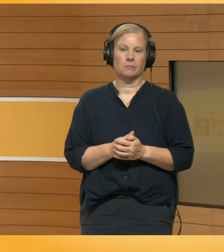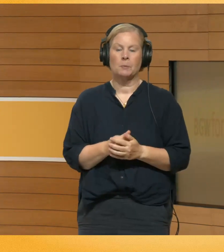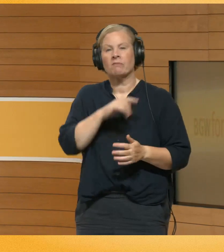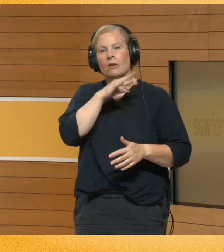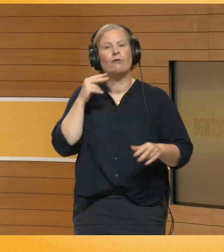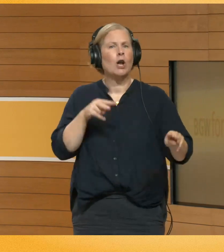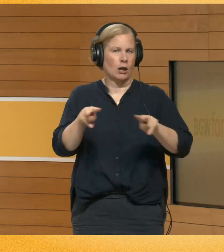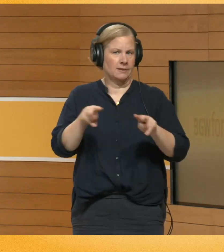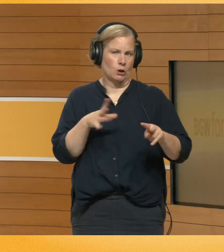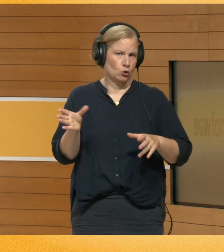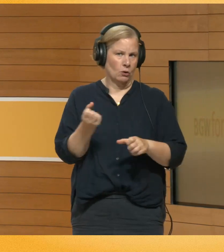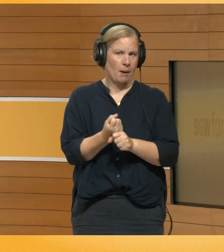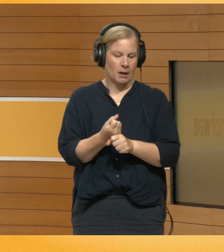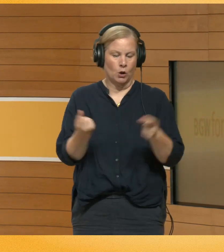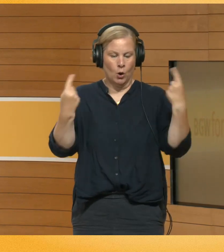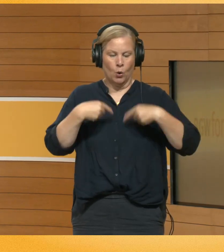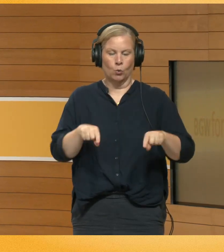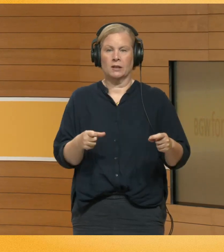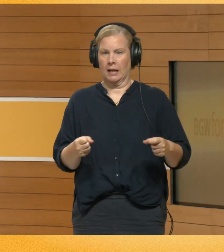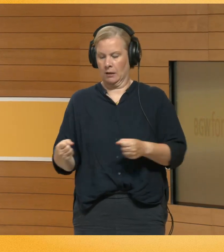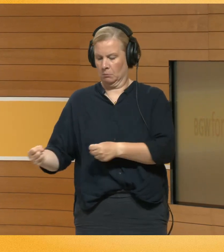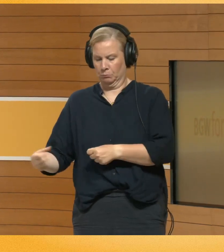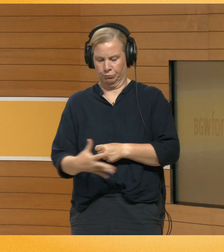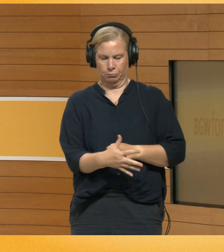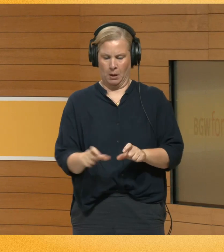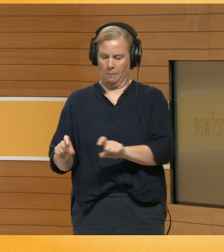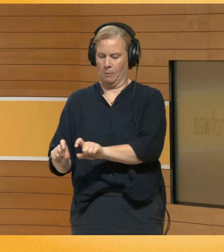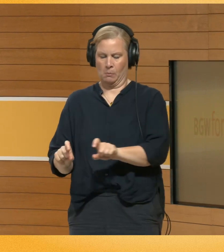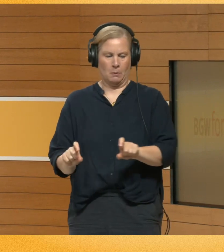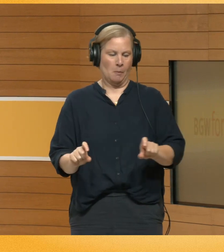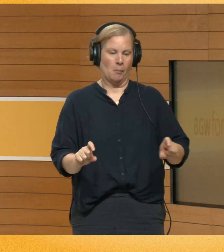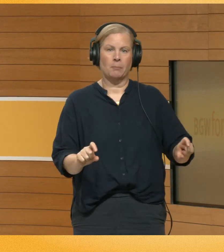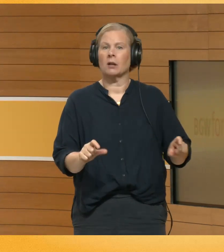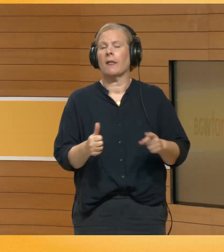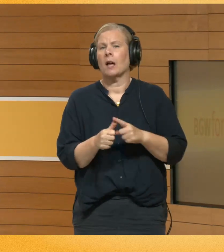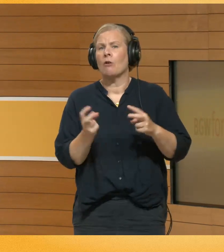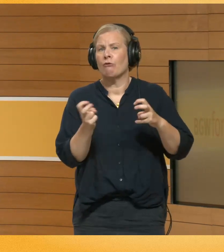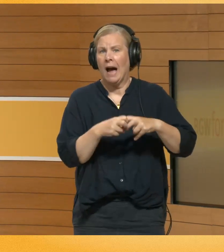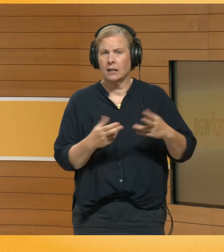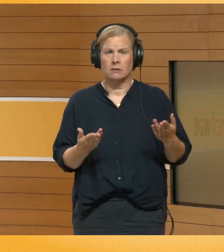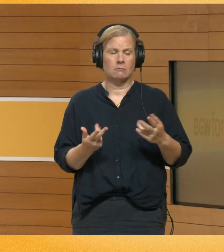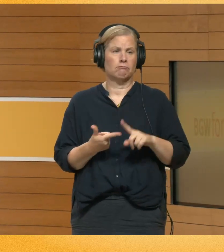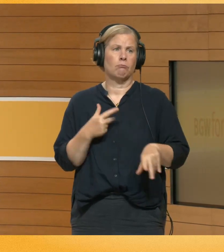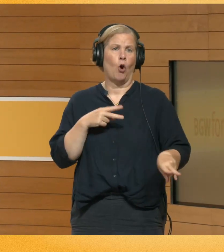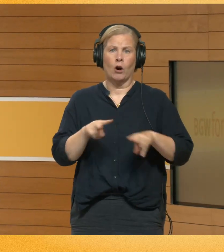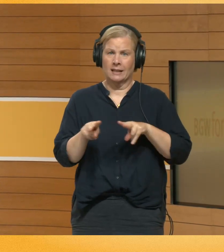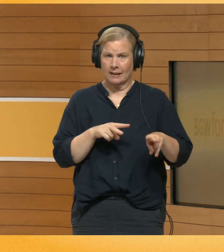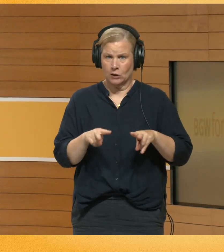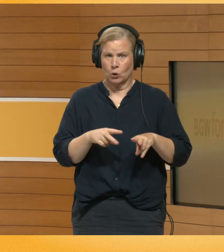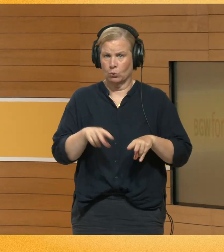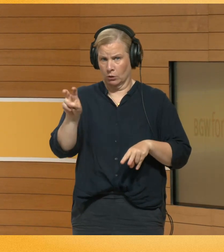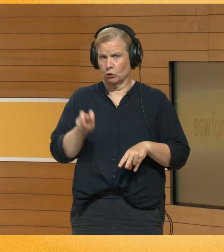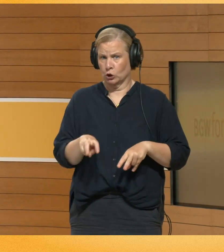in cooperation with many organizations that you can see shown at the bottom of this slide, associations and